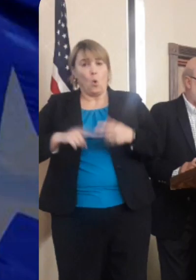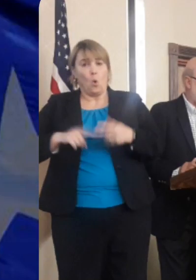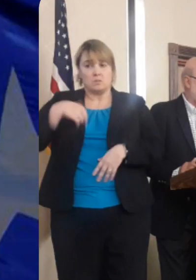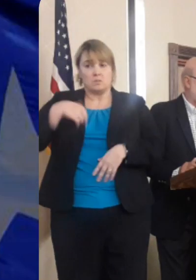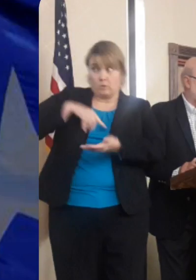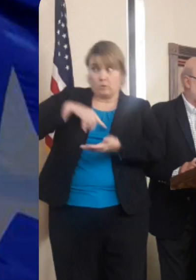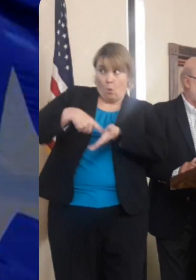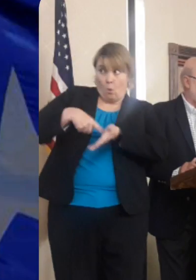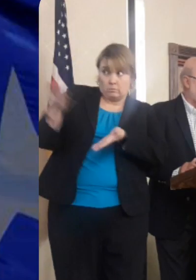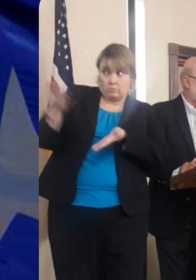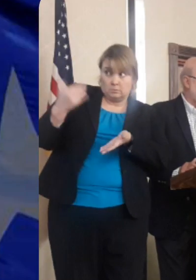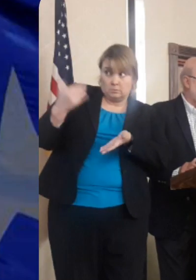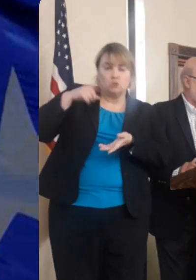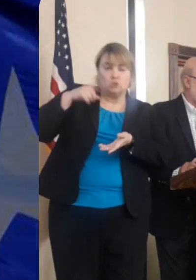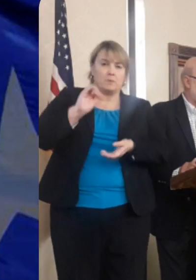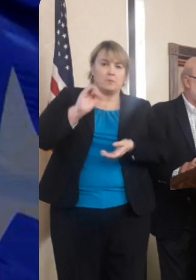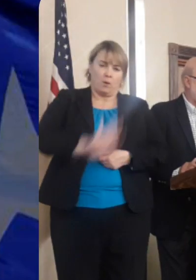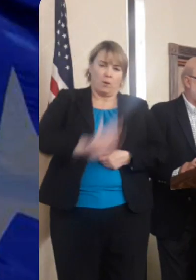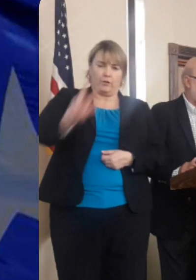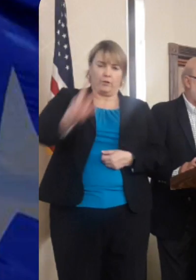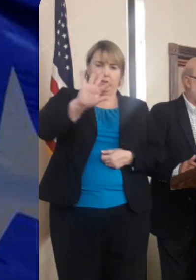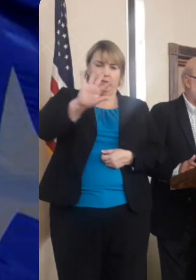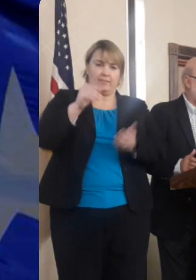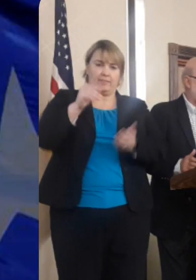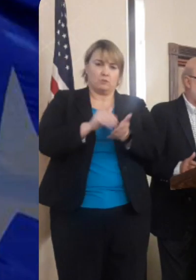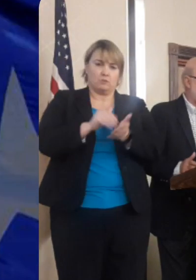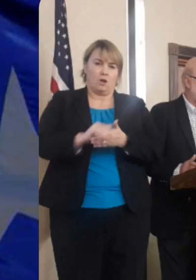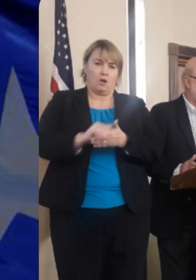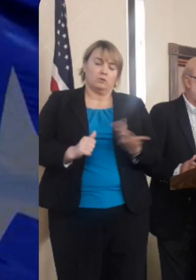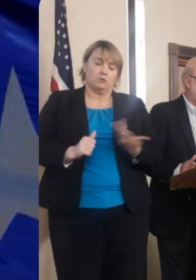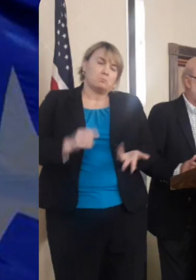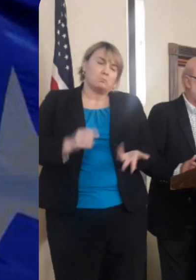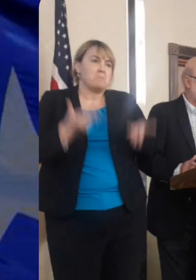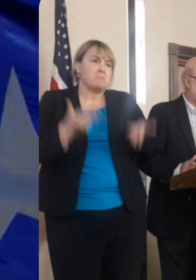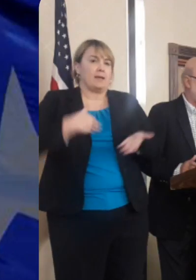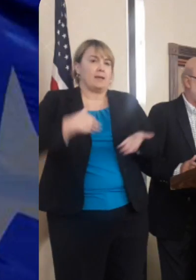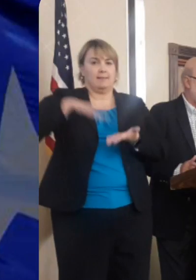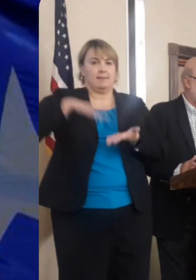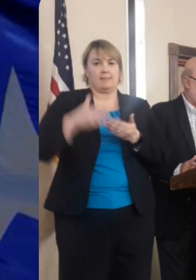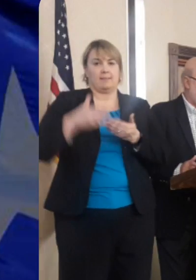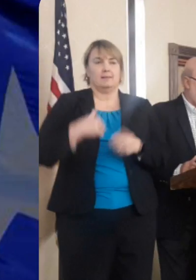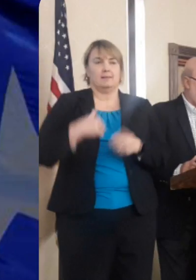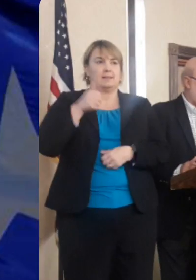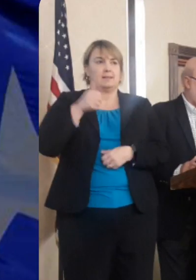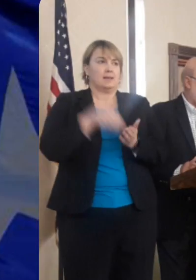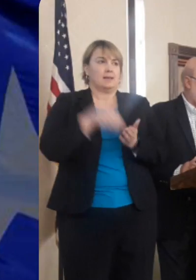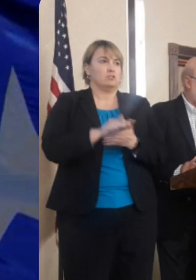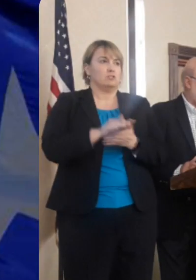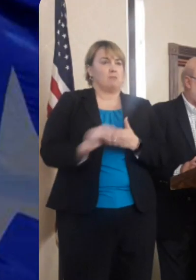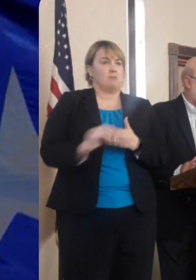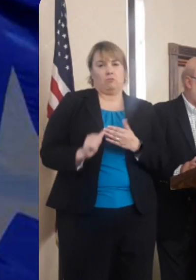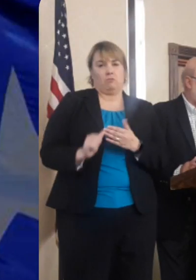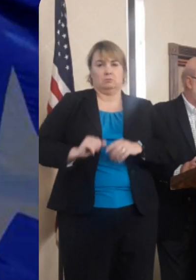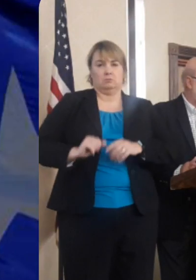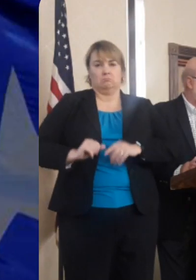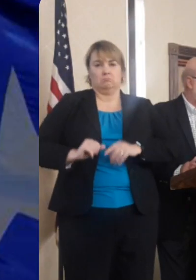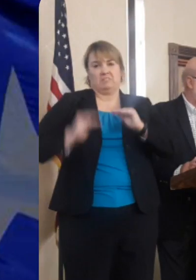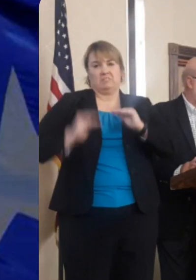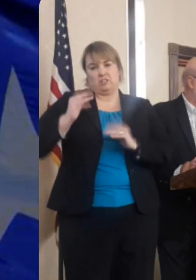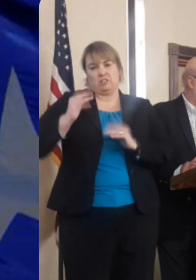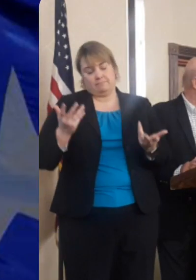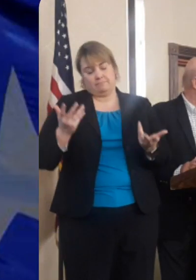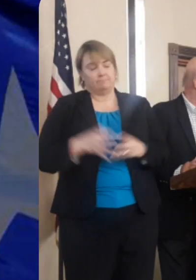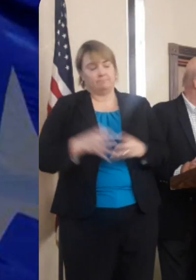difference should be somewhere under $10,000 by the time we're all finished. So that, Mr.